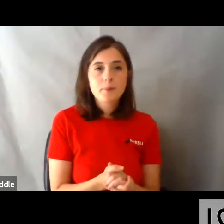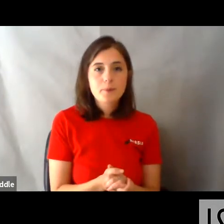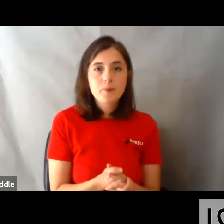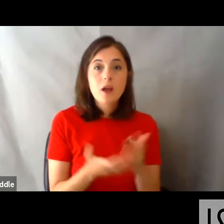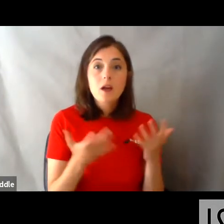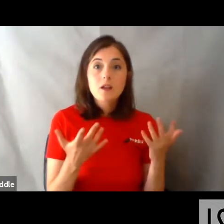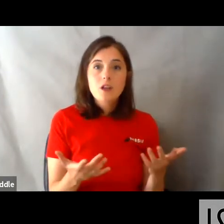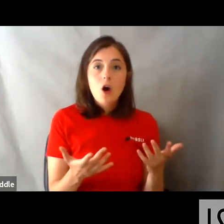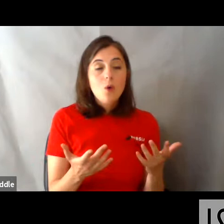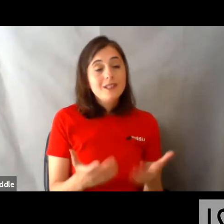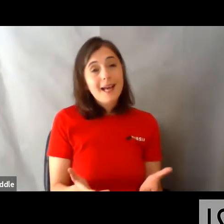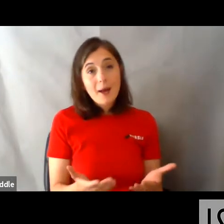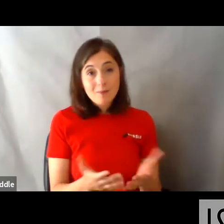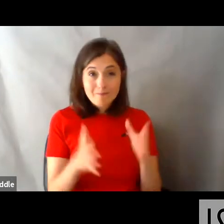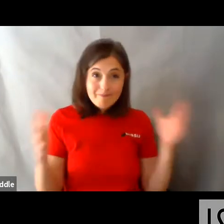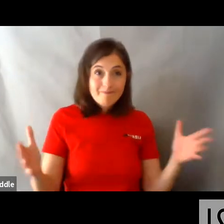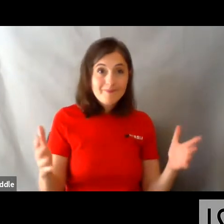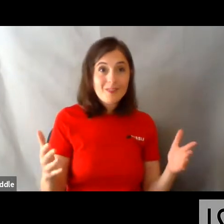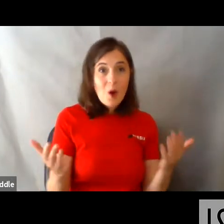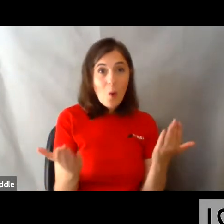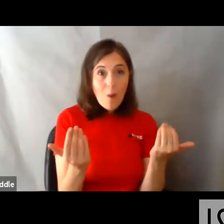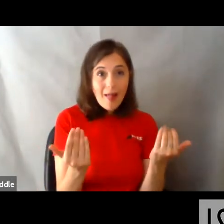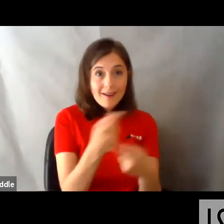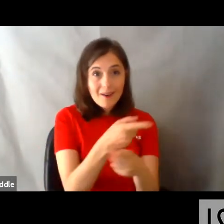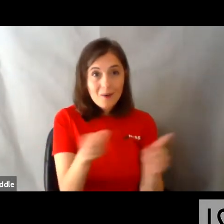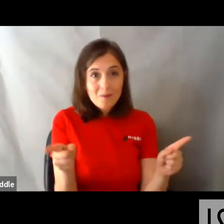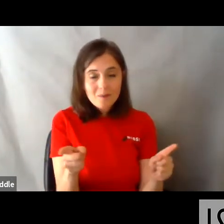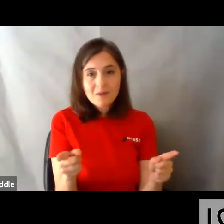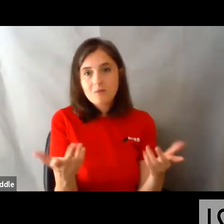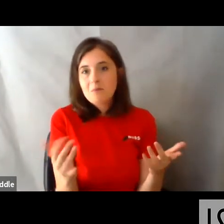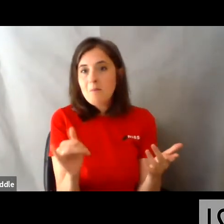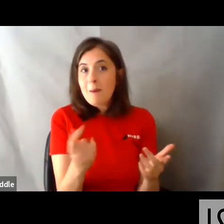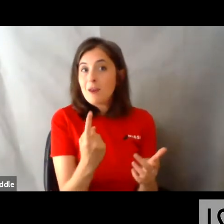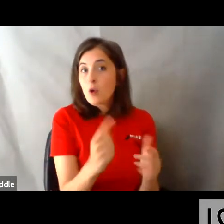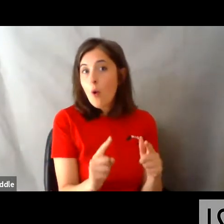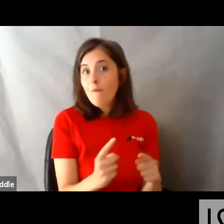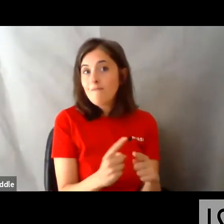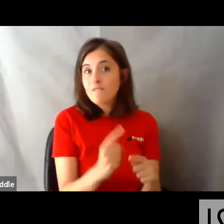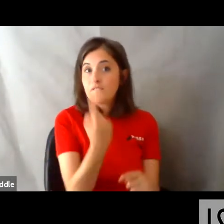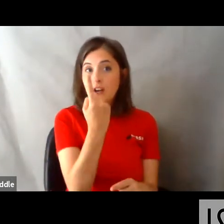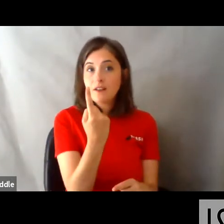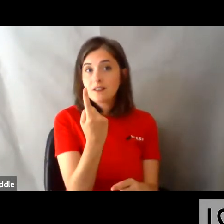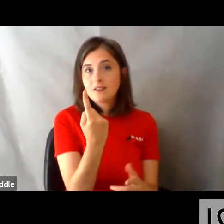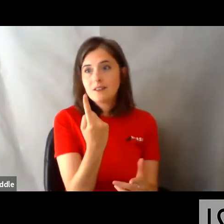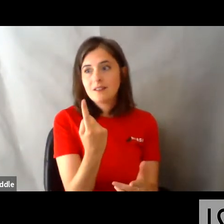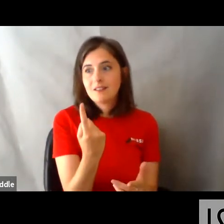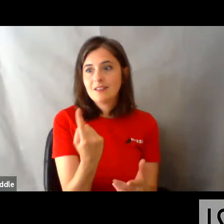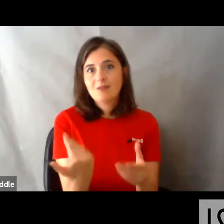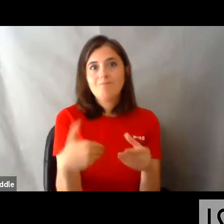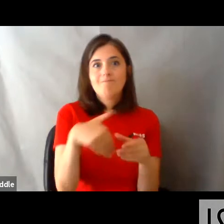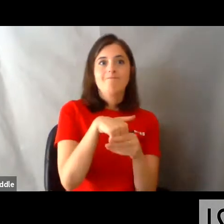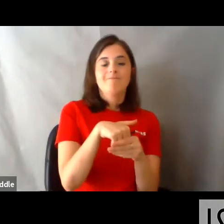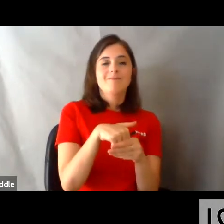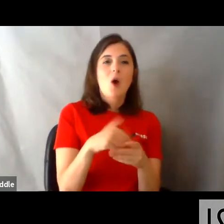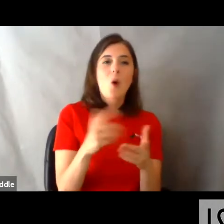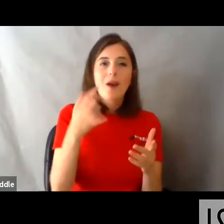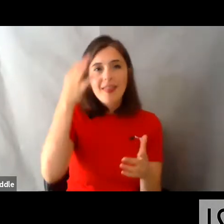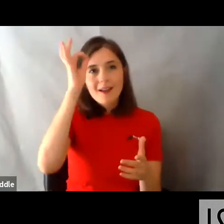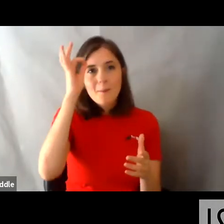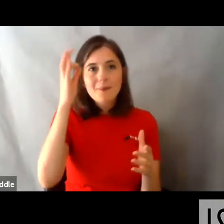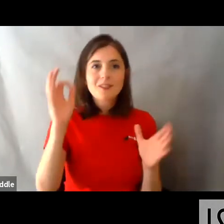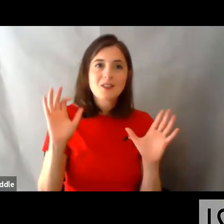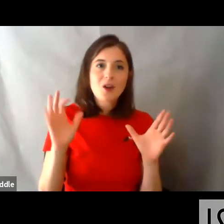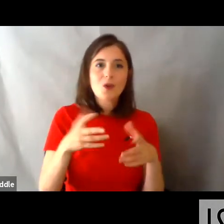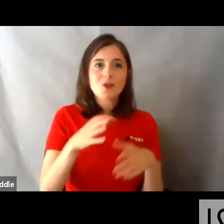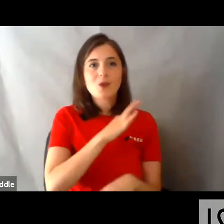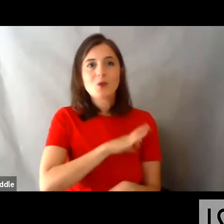big welcome to everyone watching, whether it's your first involvement with the Commission on Social Security or whether you've been with us since the